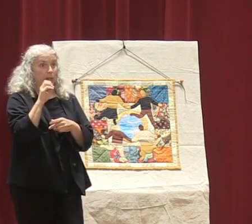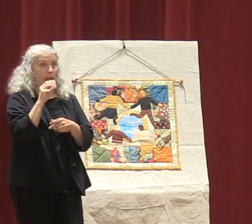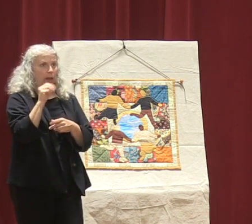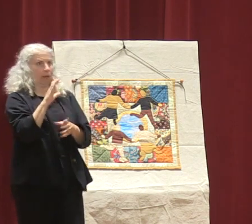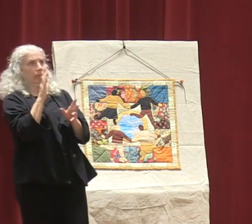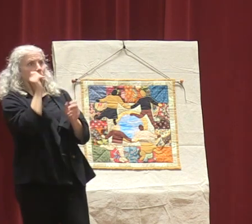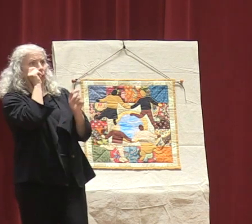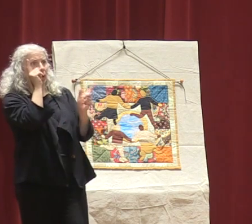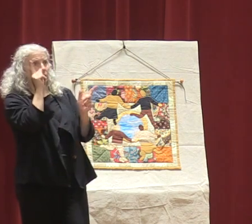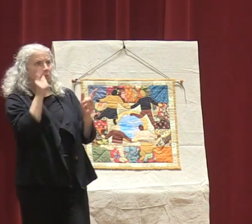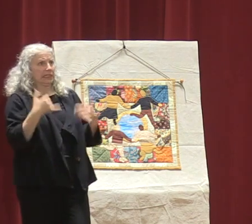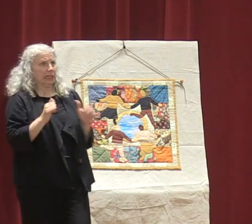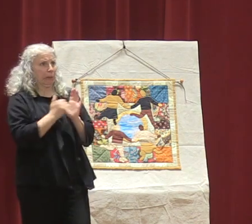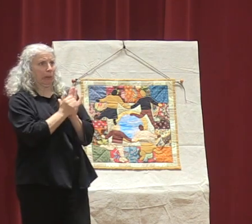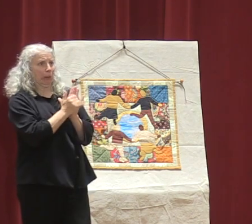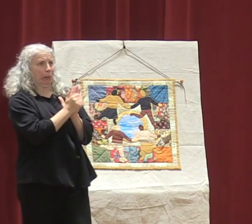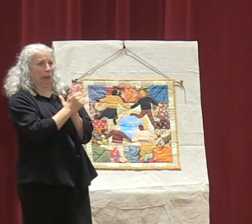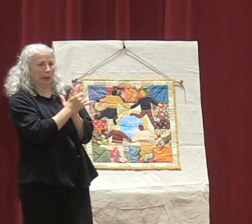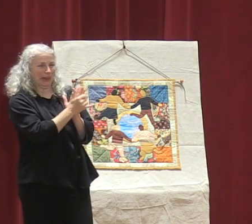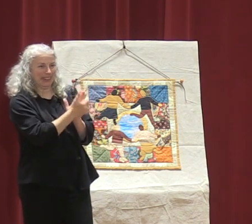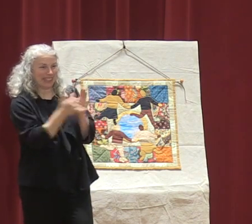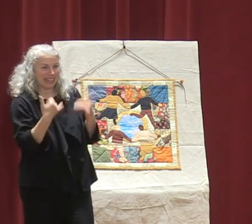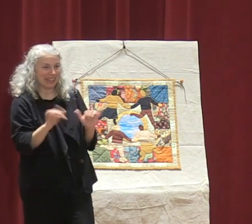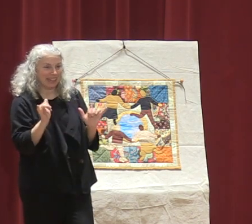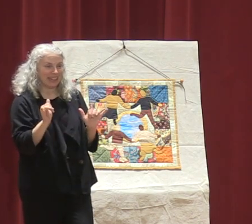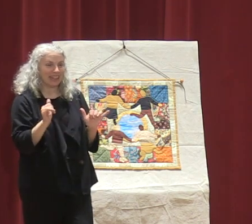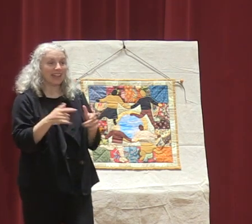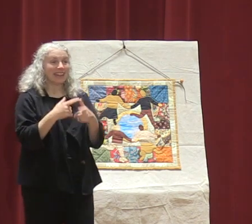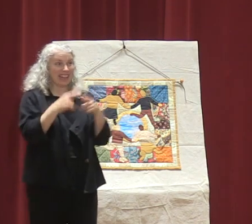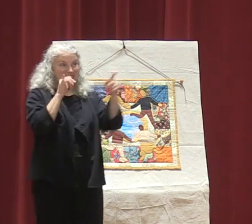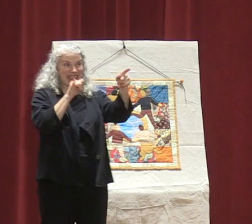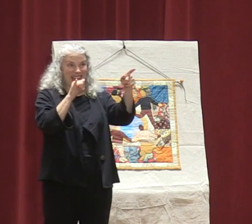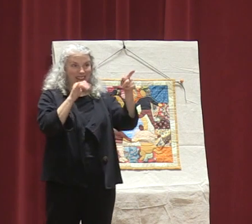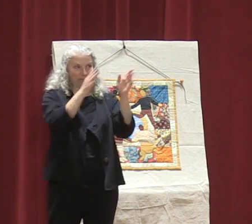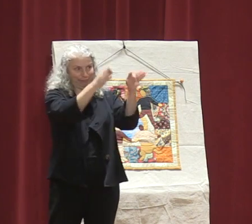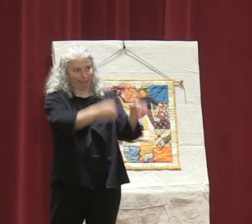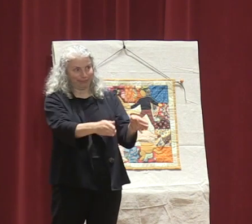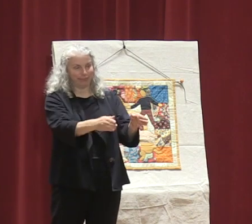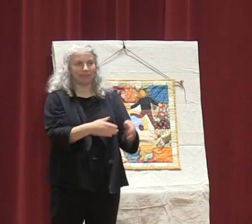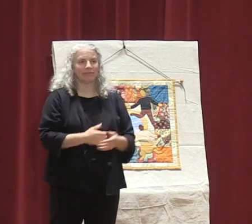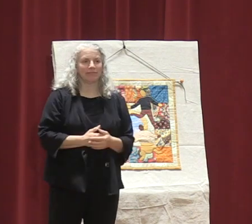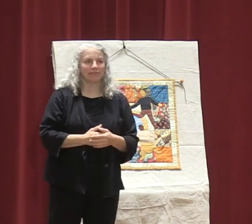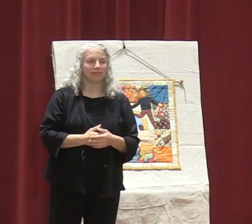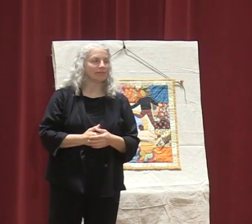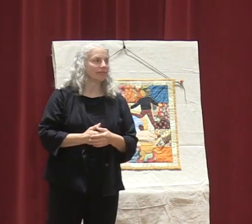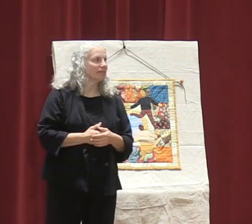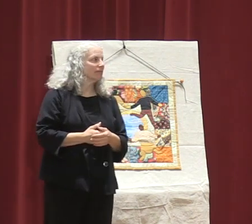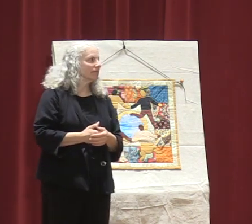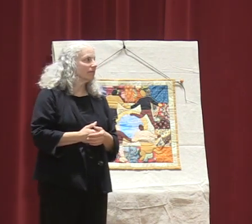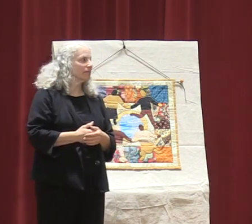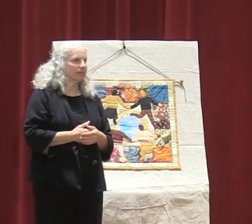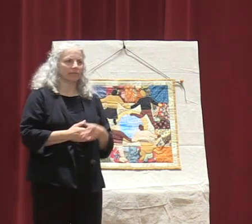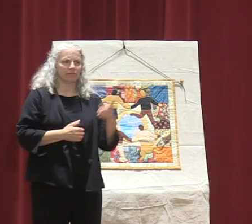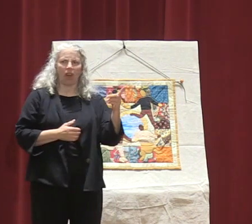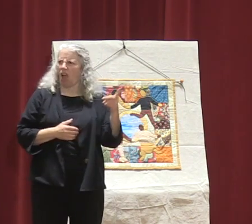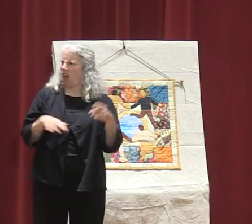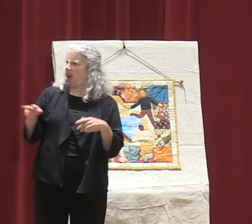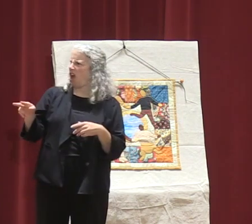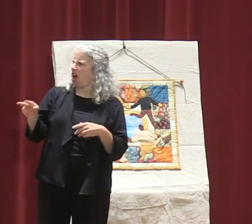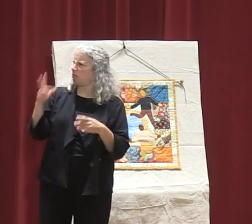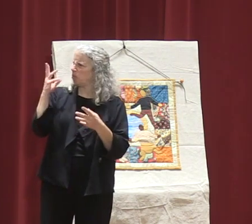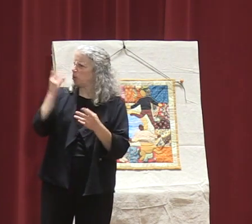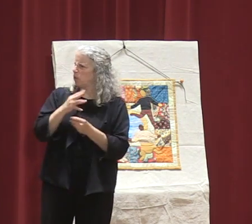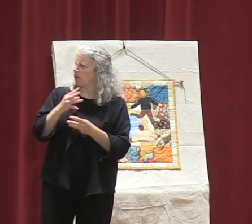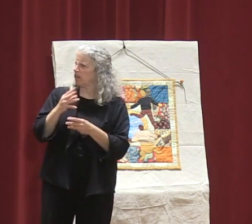he continued to play on. And then the figure, taken with the magic of Stevie